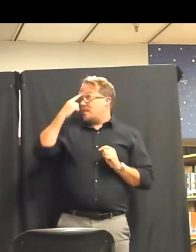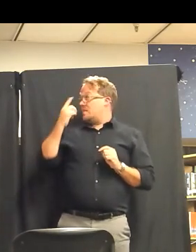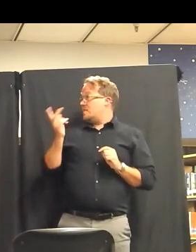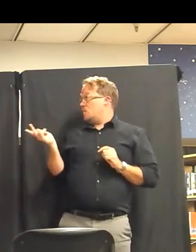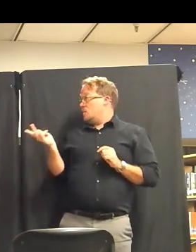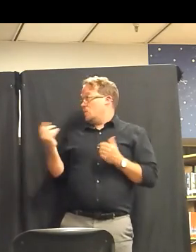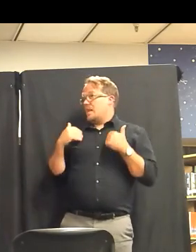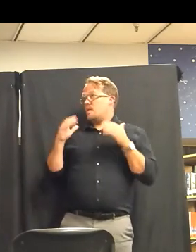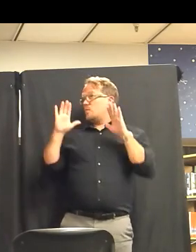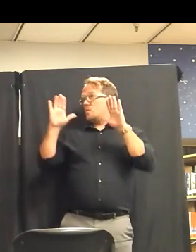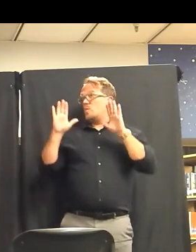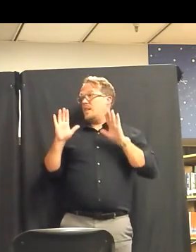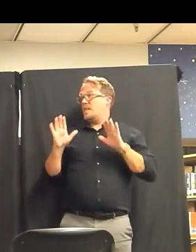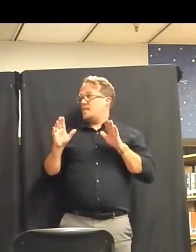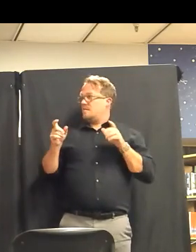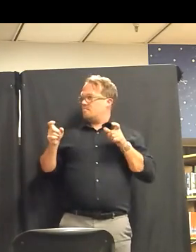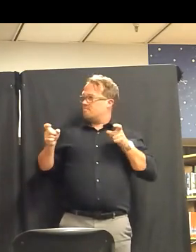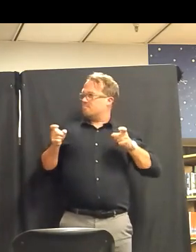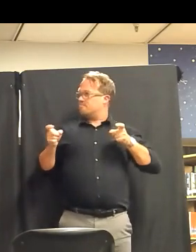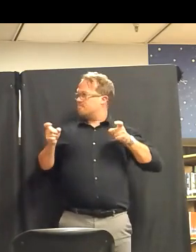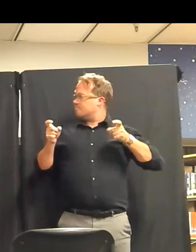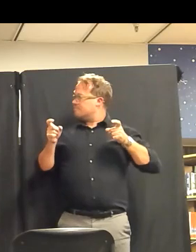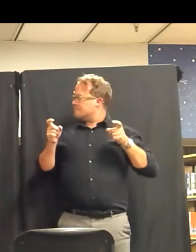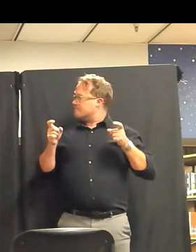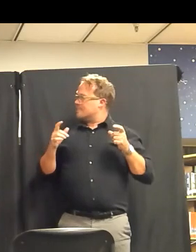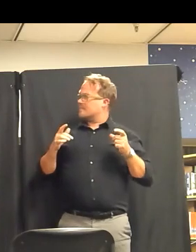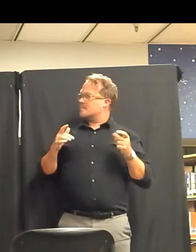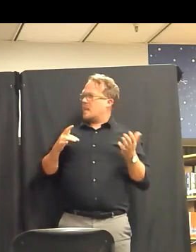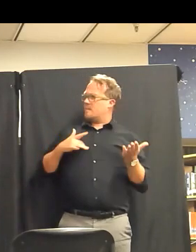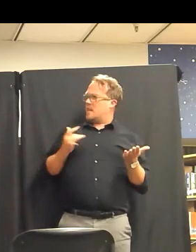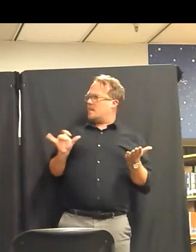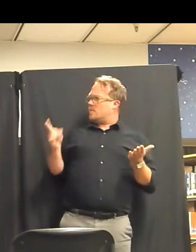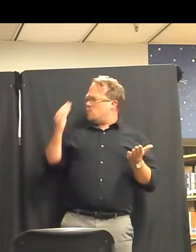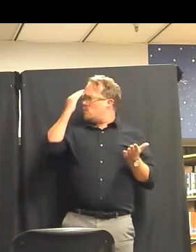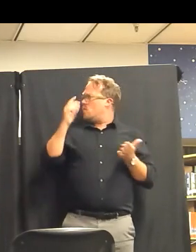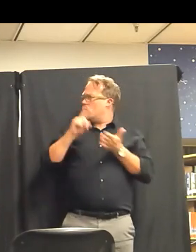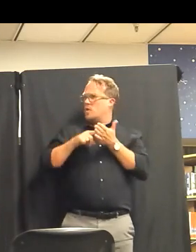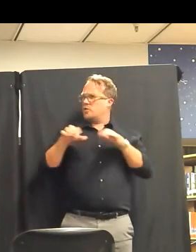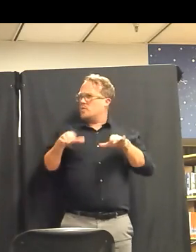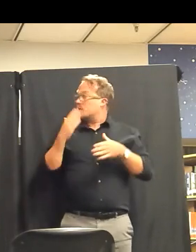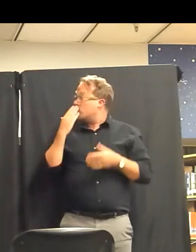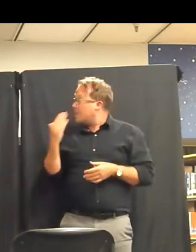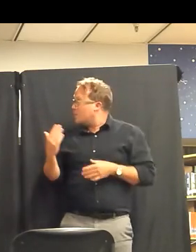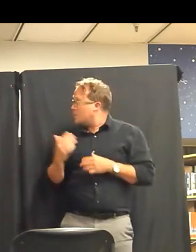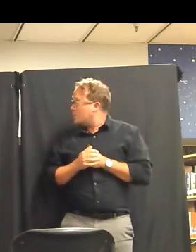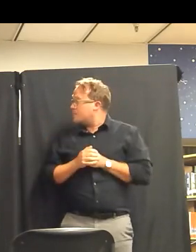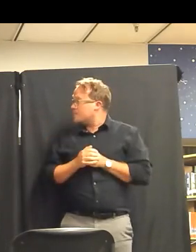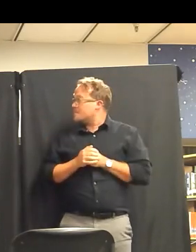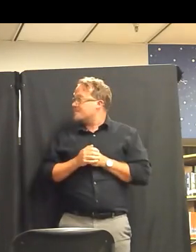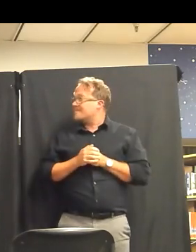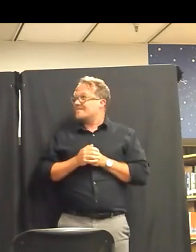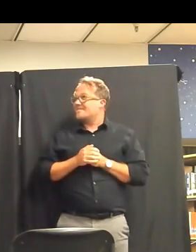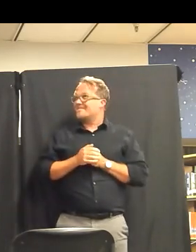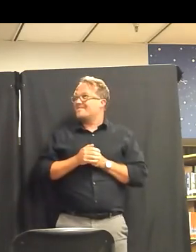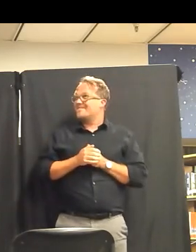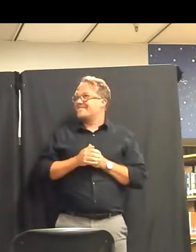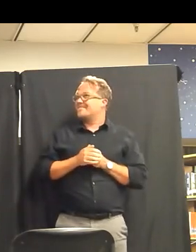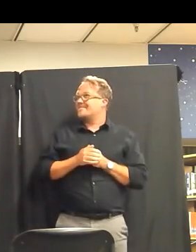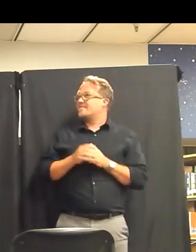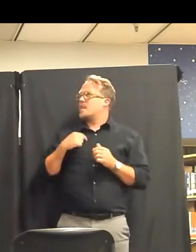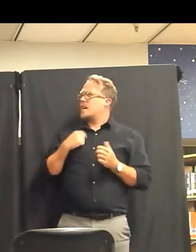have a great handle on what you're doing. Thank you. I was